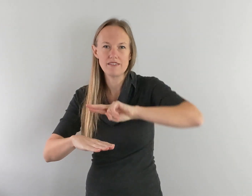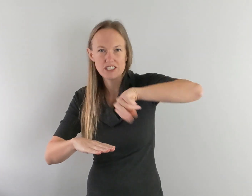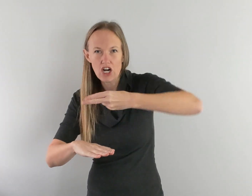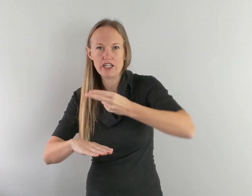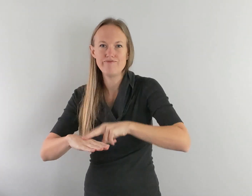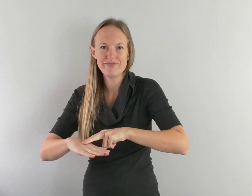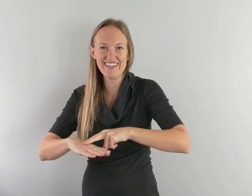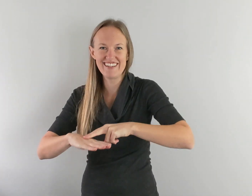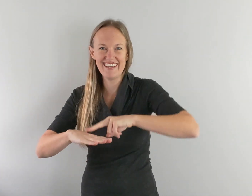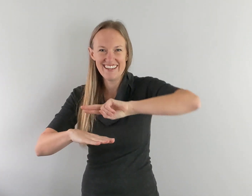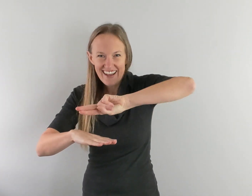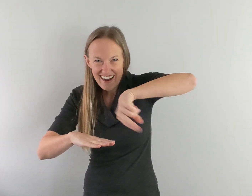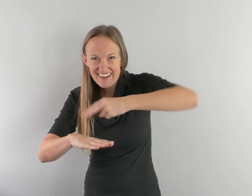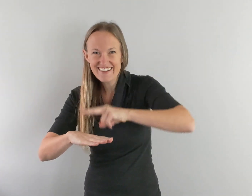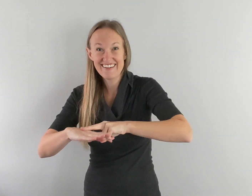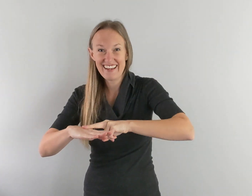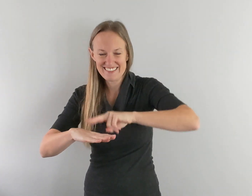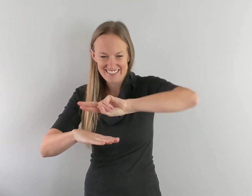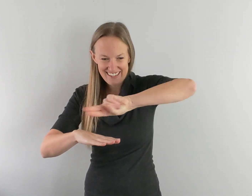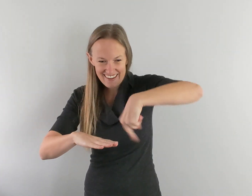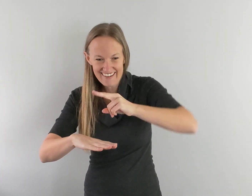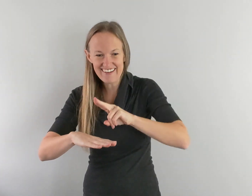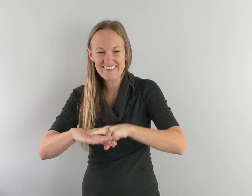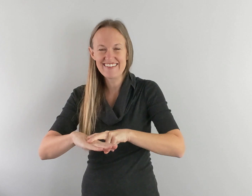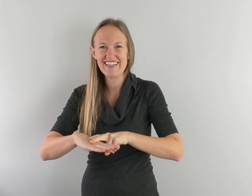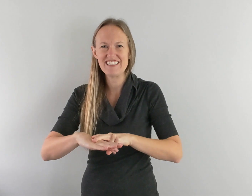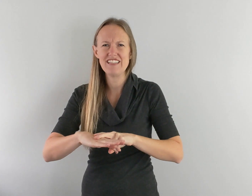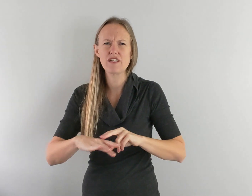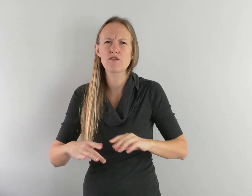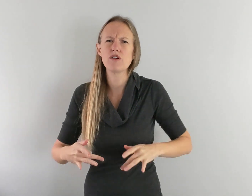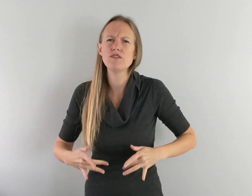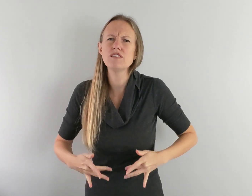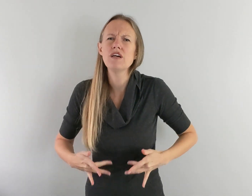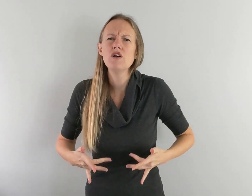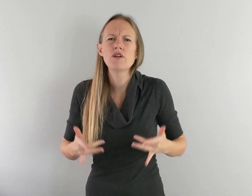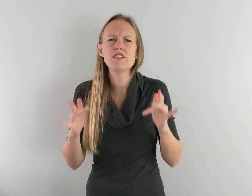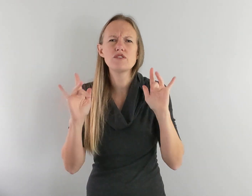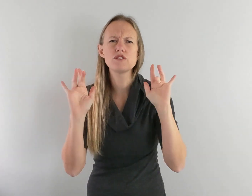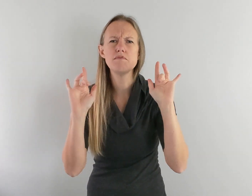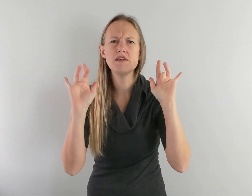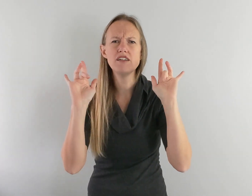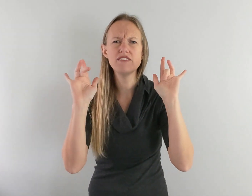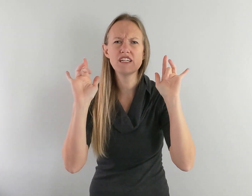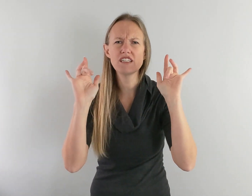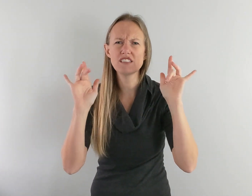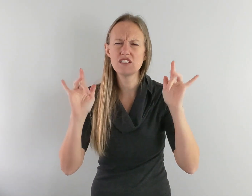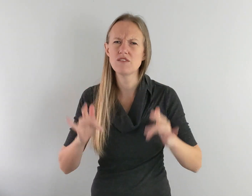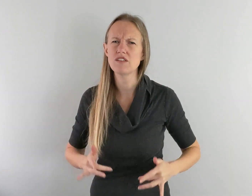the jar. Okay? Creation, okay? All creation. And then groans, we're going to do those middle fingers, you know, when you're